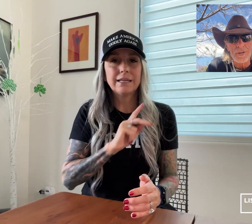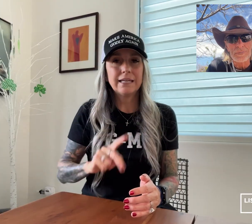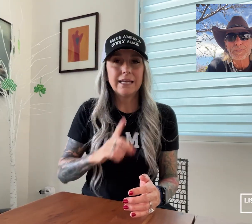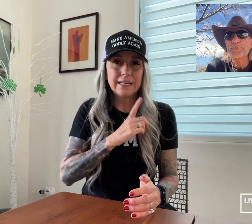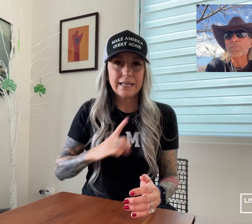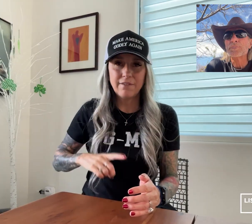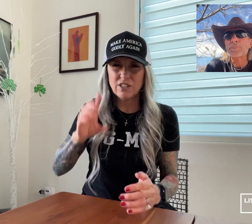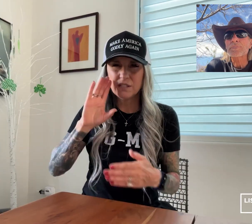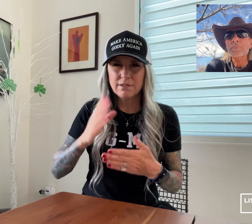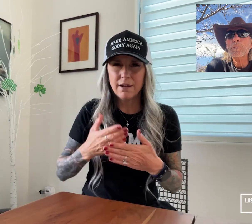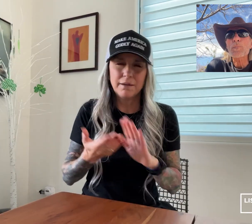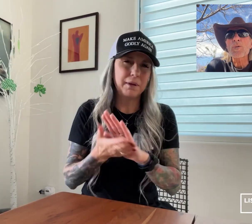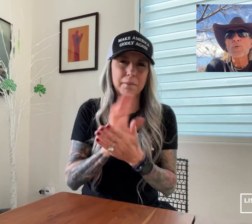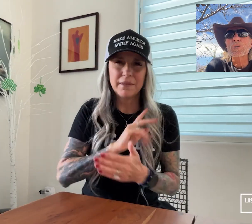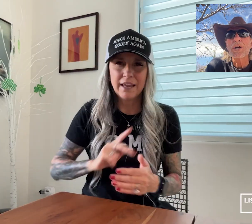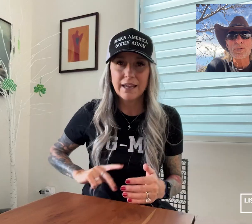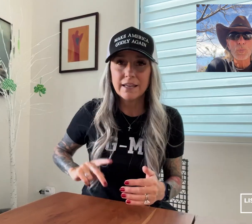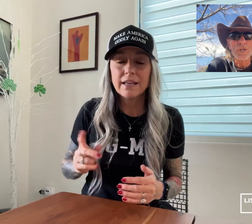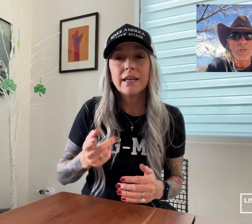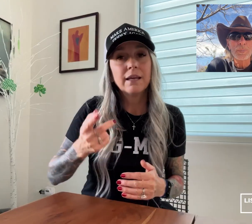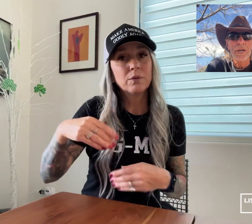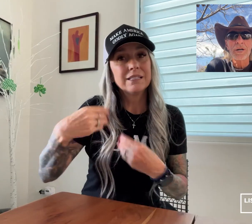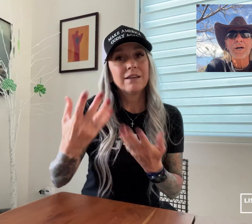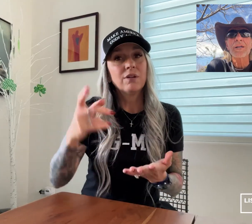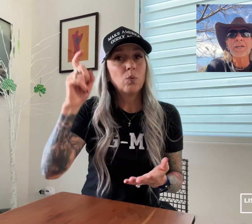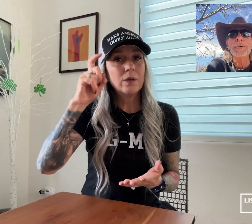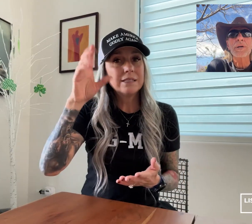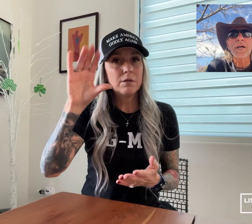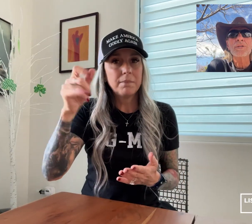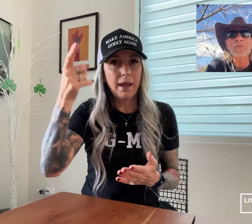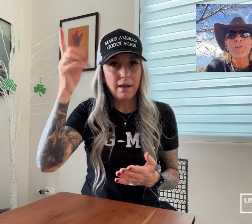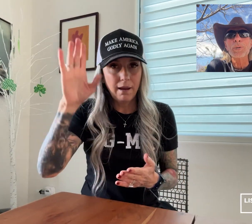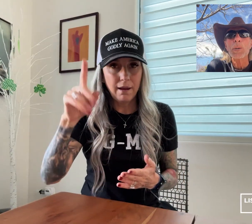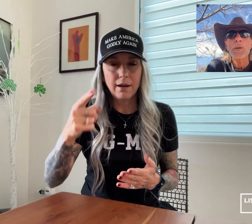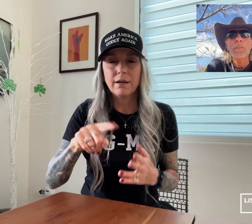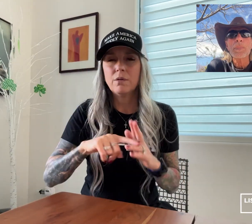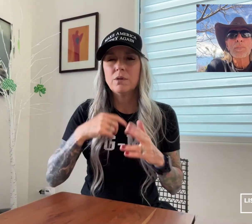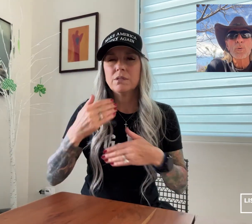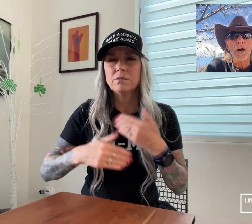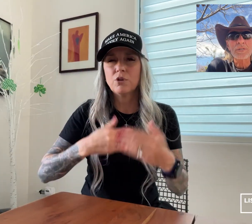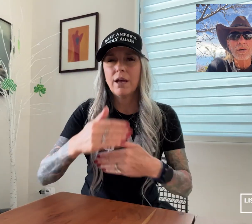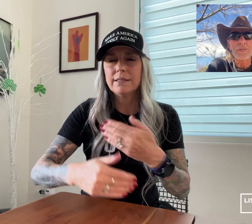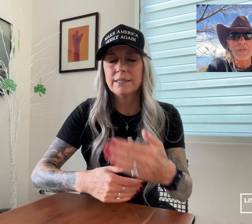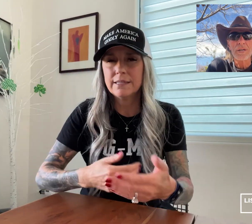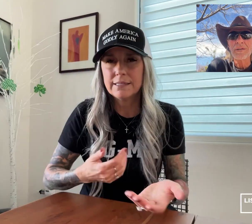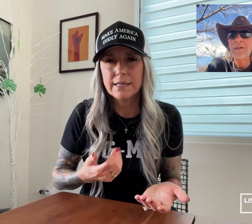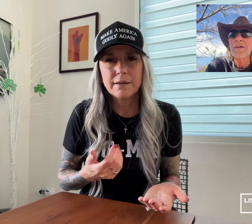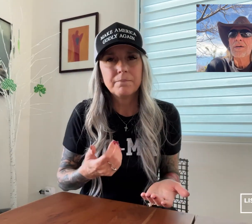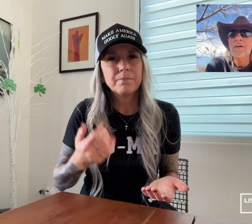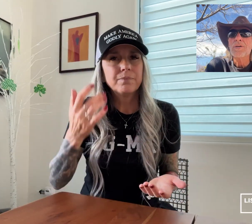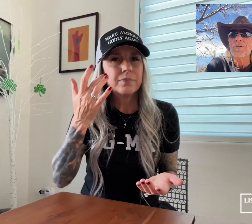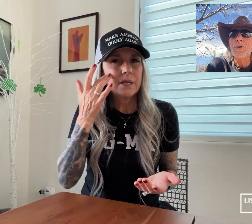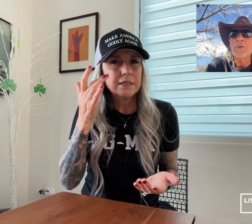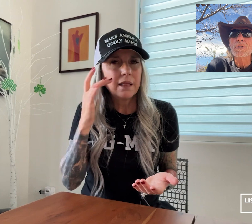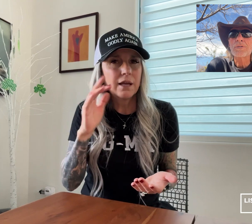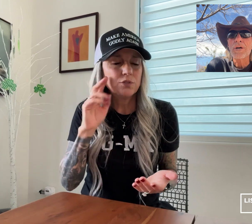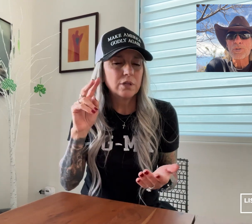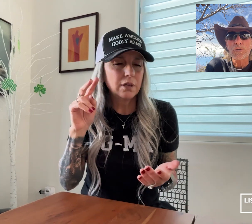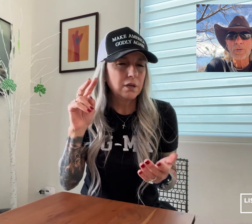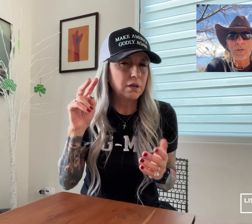Solomon, was granted wisdom by God, and he began to process and, intellectually look